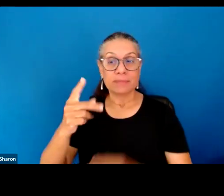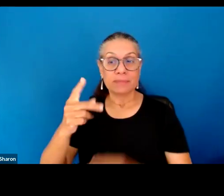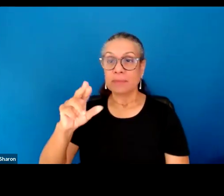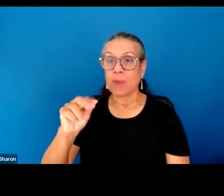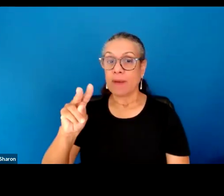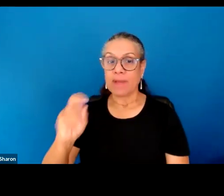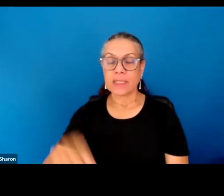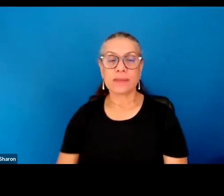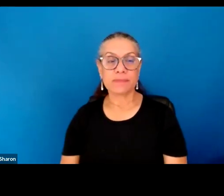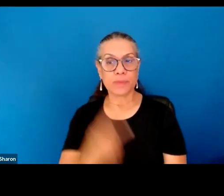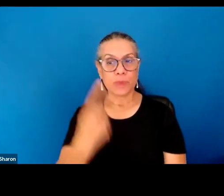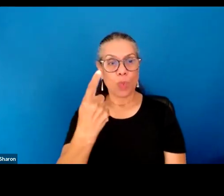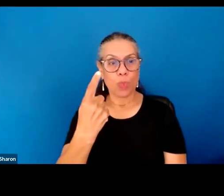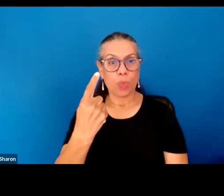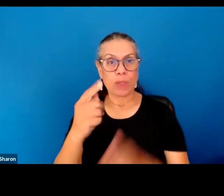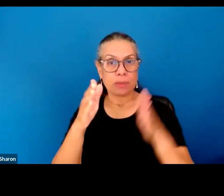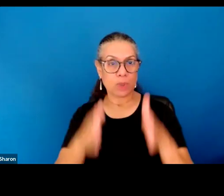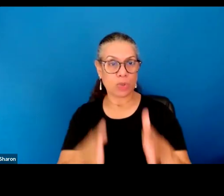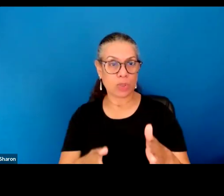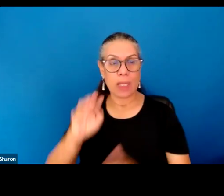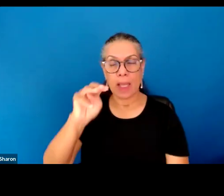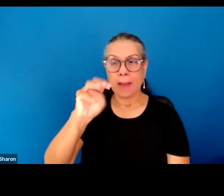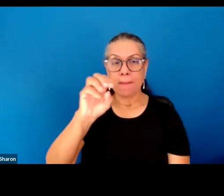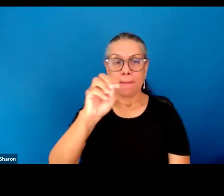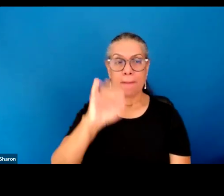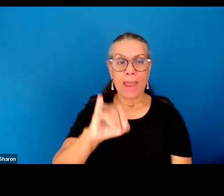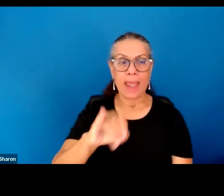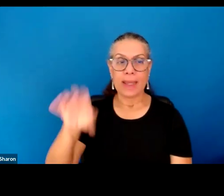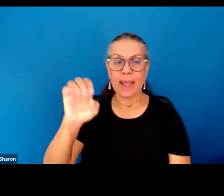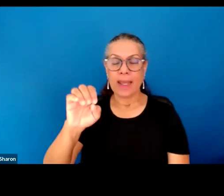have one public comment on report, May Elansari.